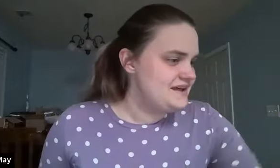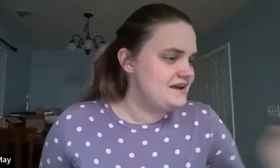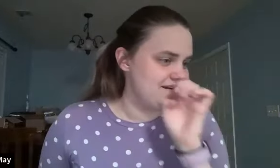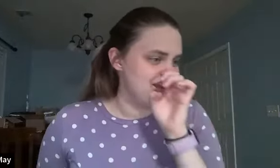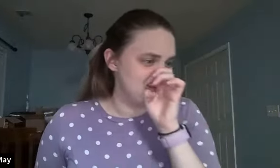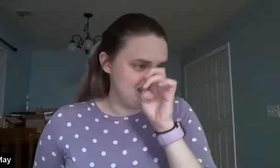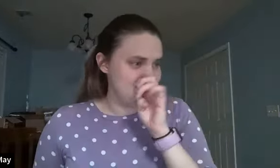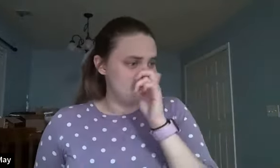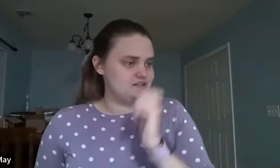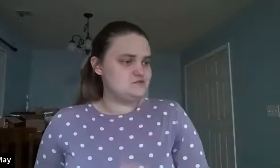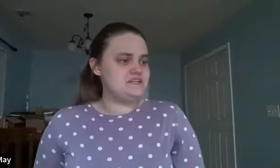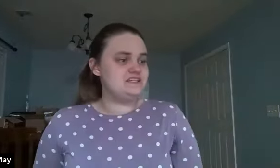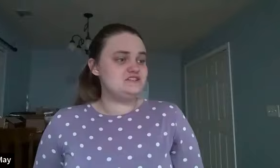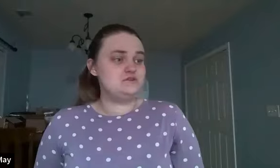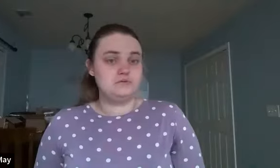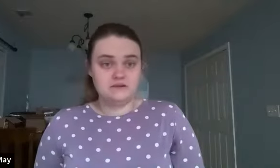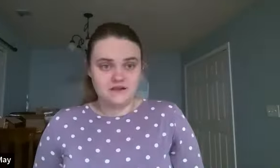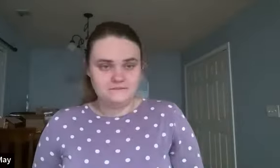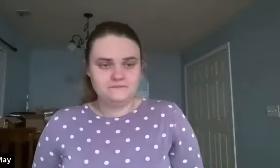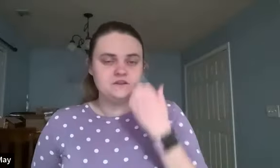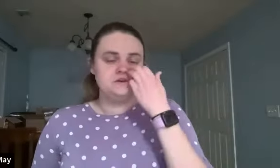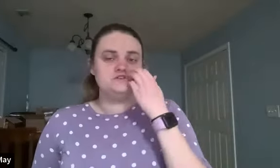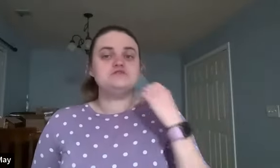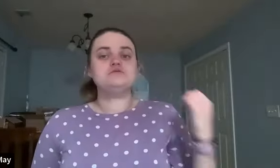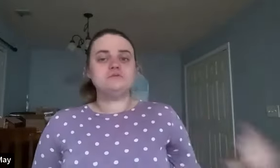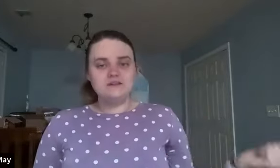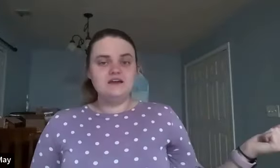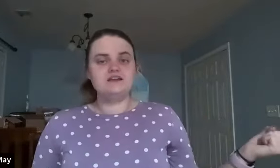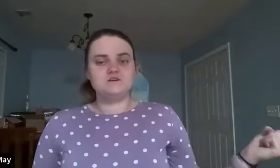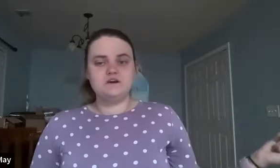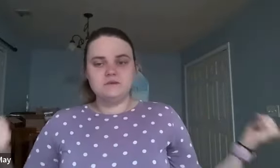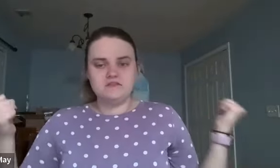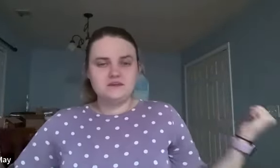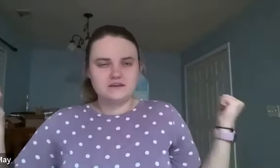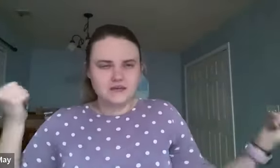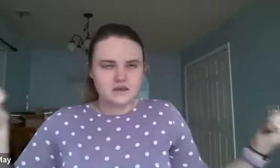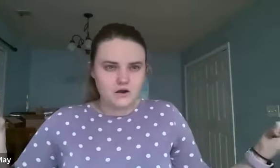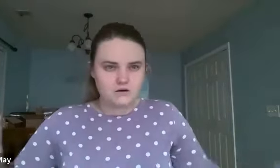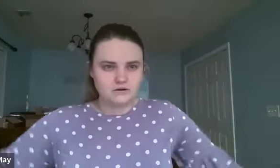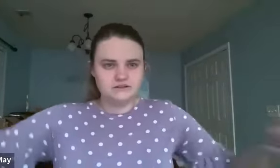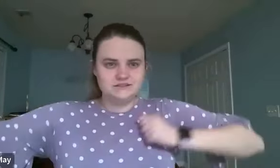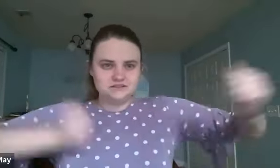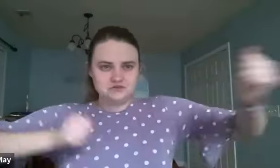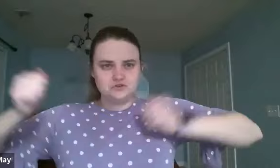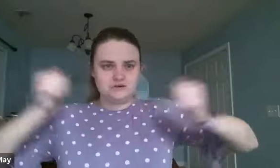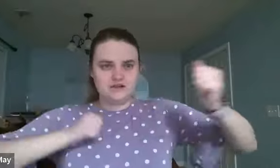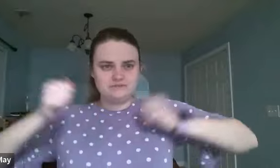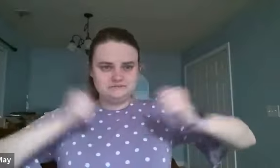All right. Then our next one is gorilla. So gorilla is going to be, think King Kong. Gorilla.